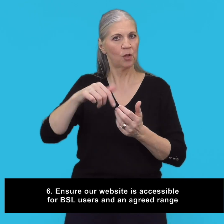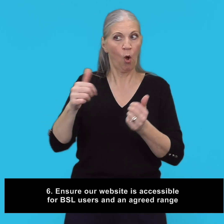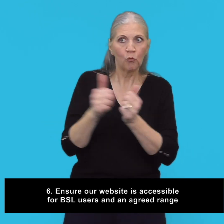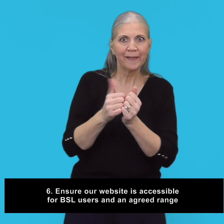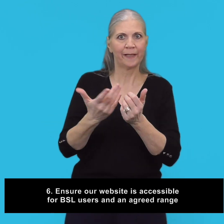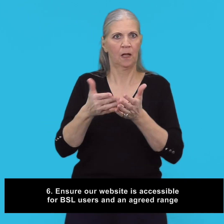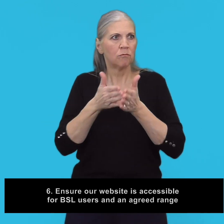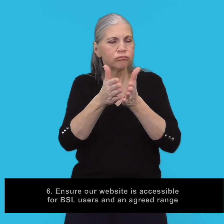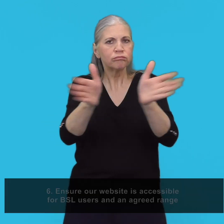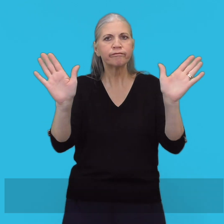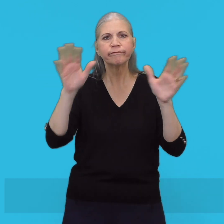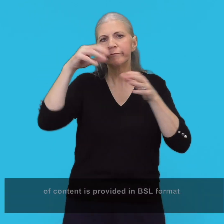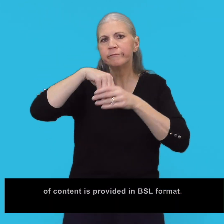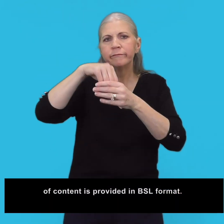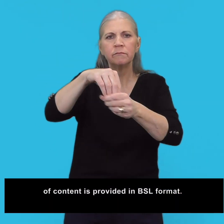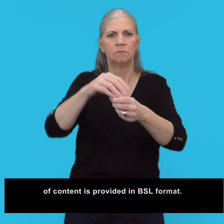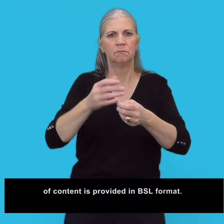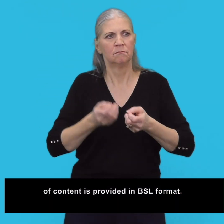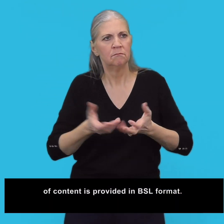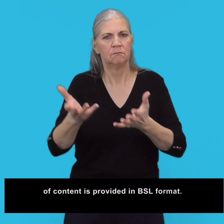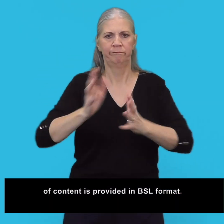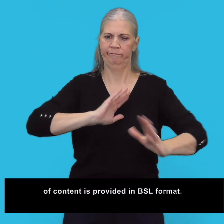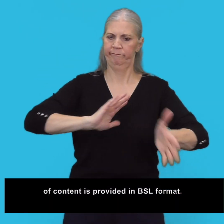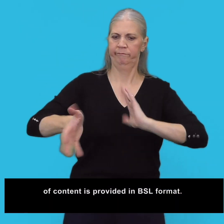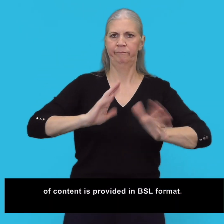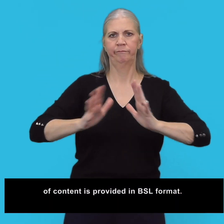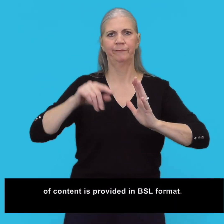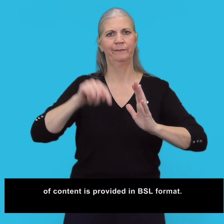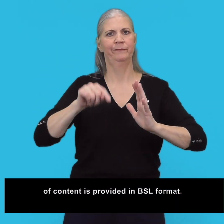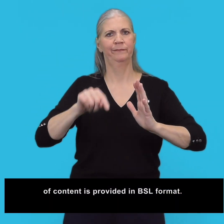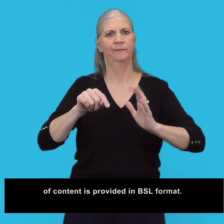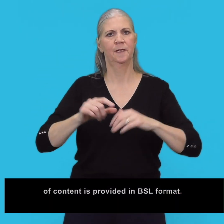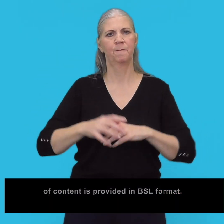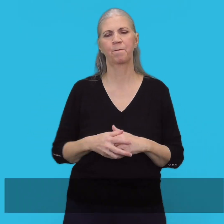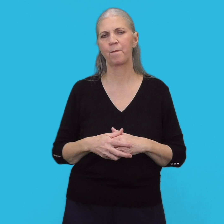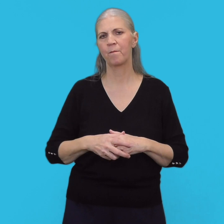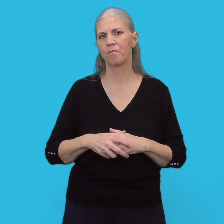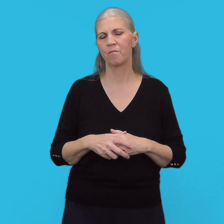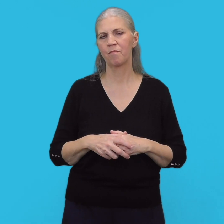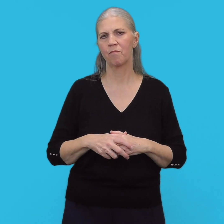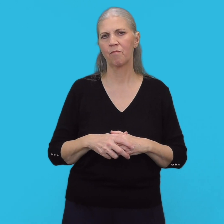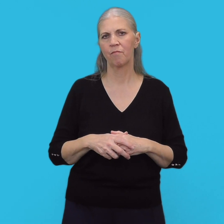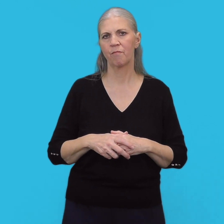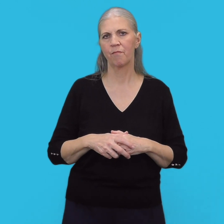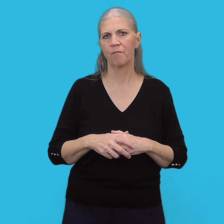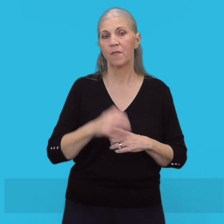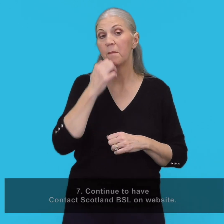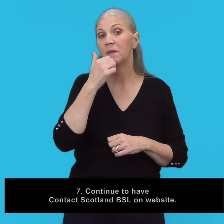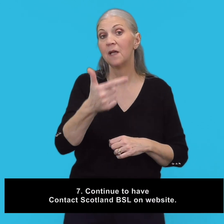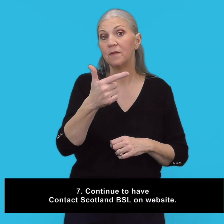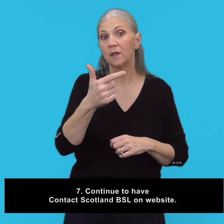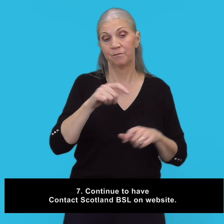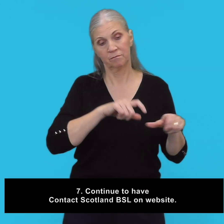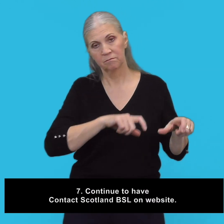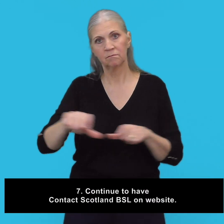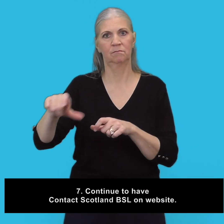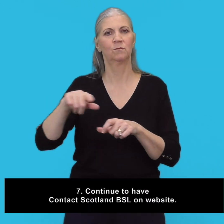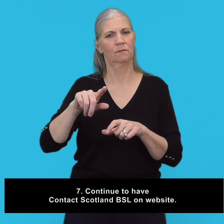provided in BSL format. 7. Continue to have Contact